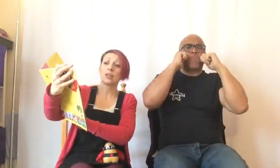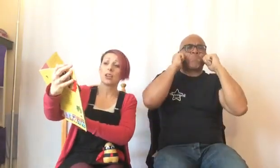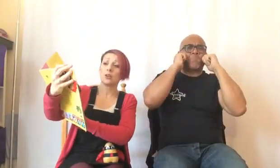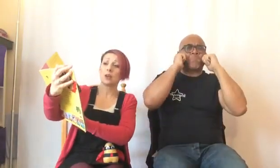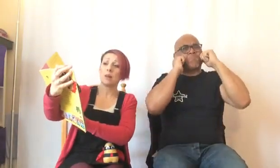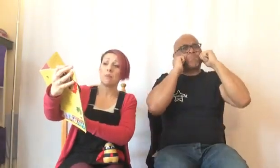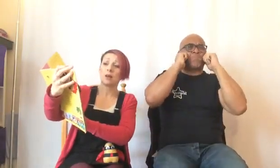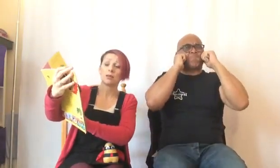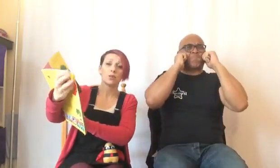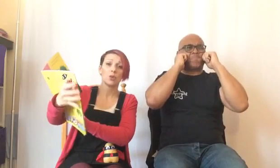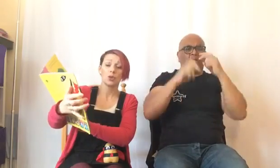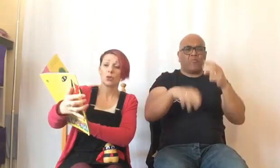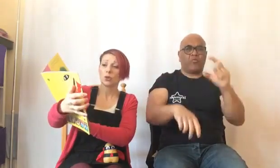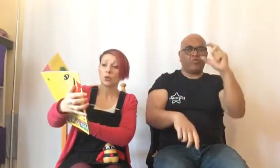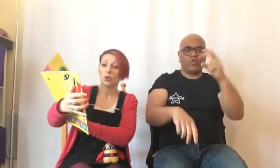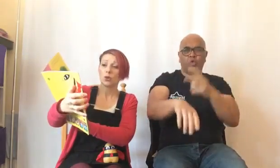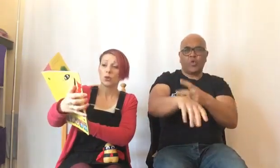Cried Cucumber.